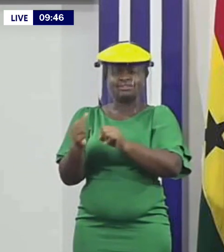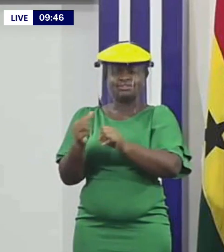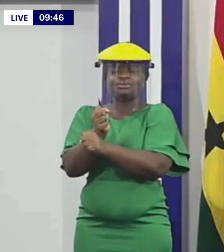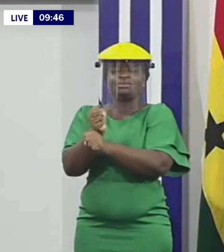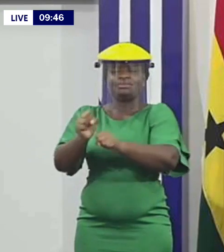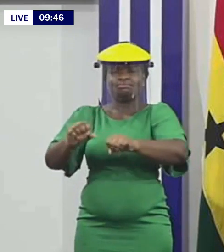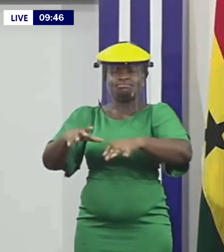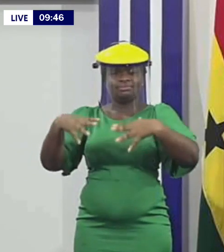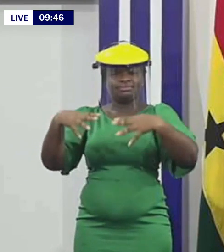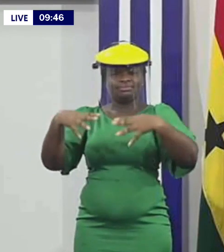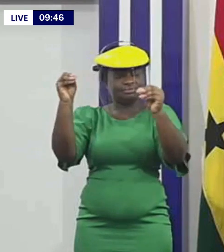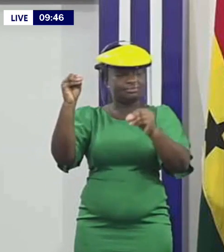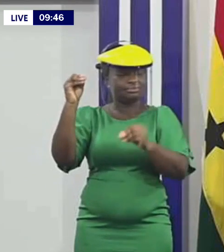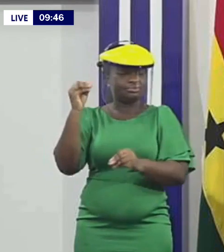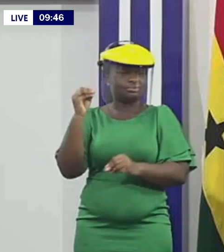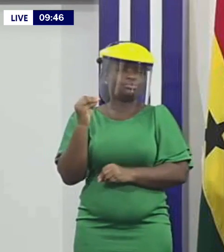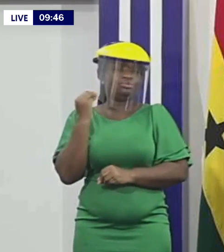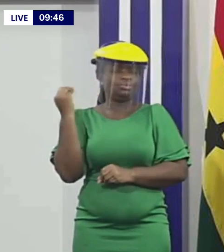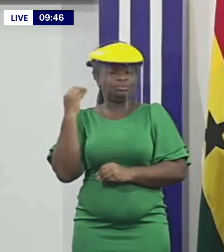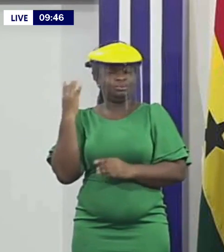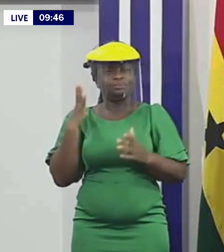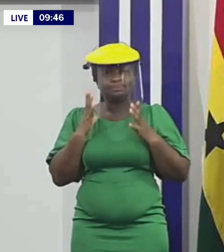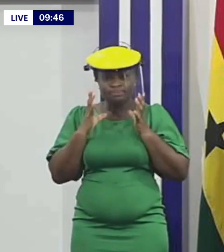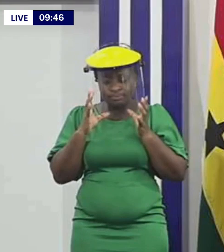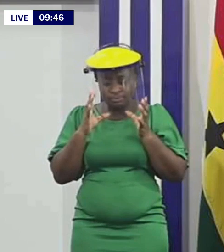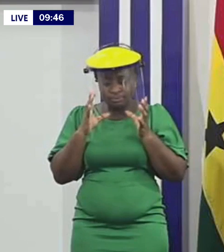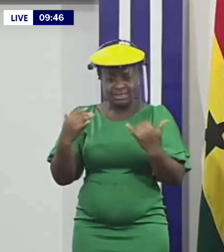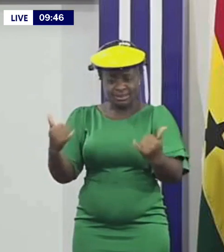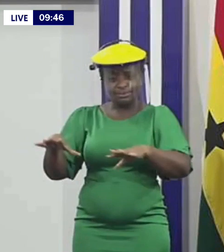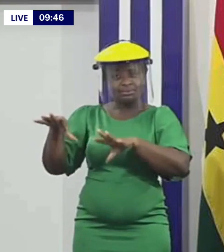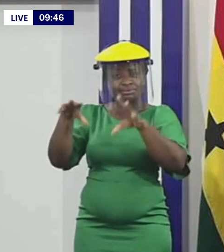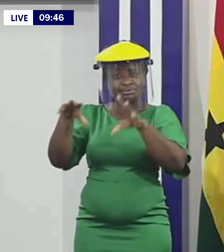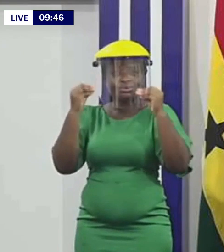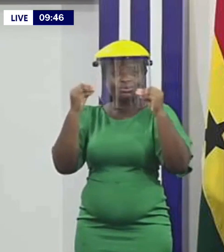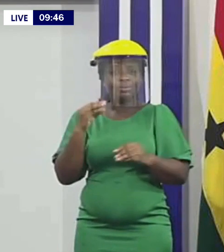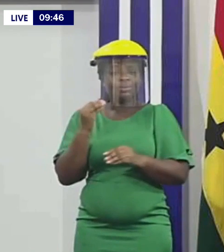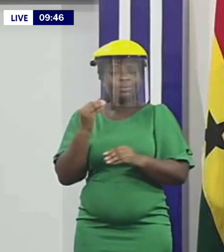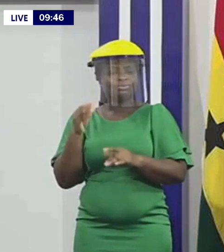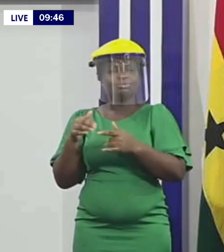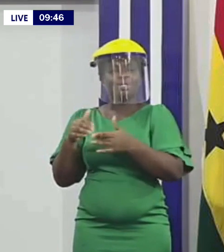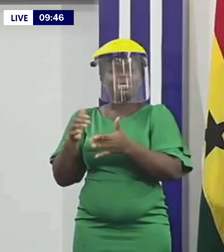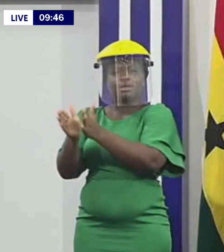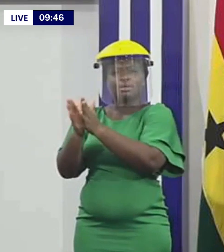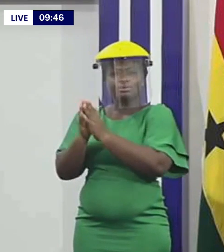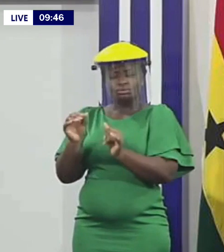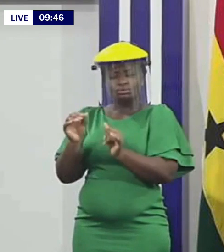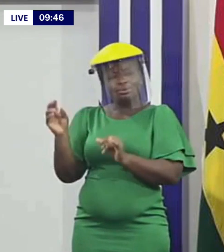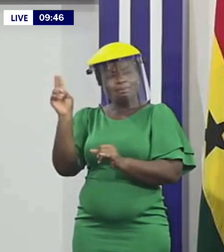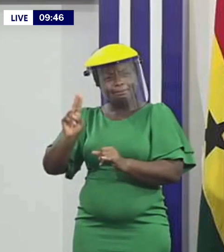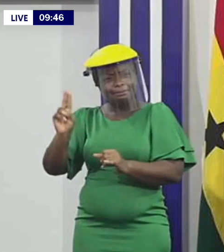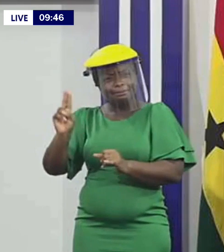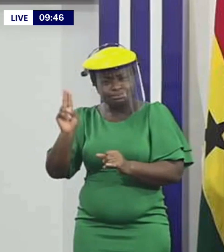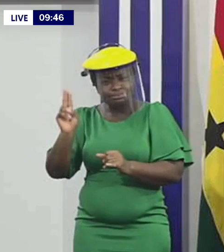to negative. Upon discharge, we ask such a person to continue to adhere to